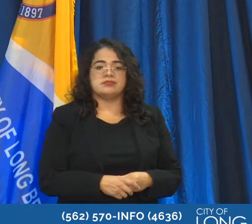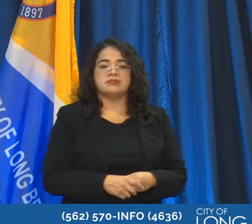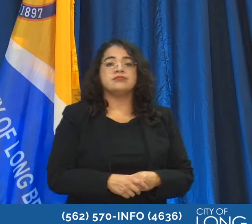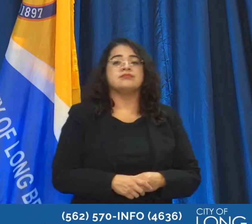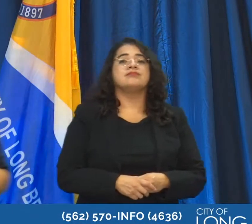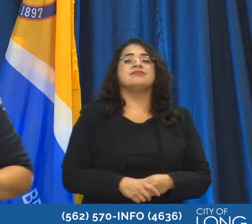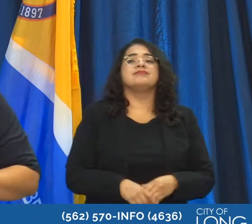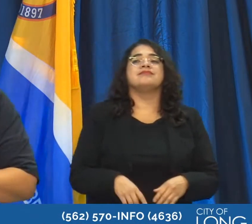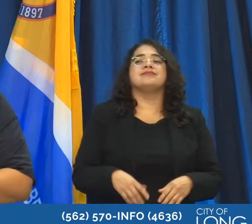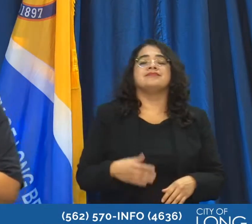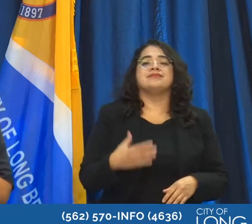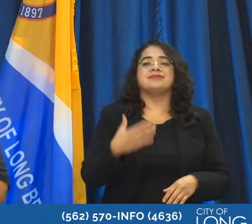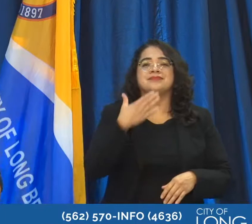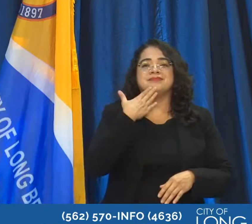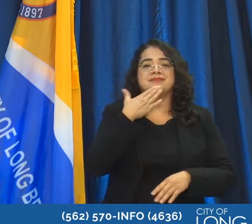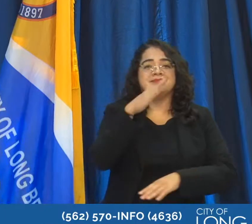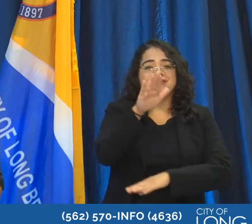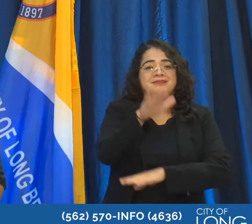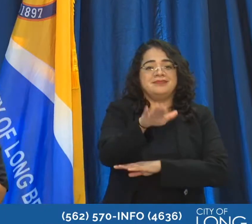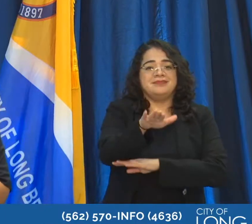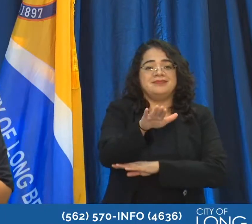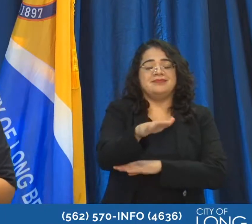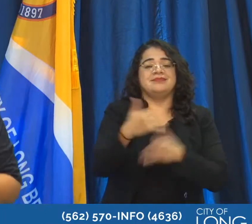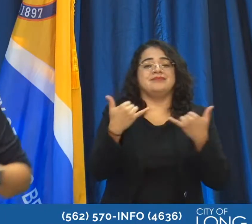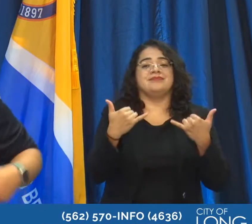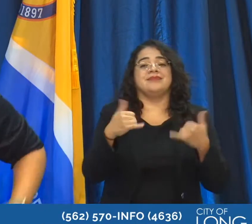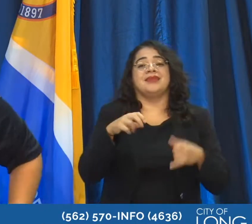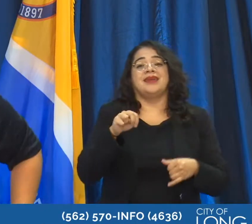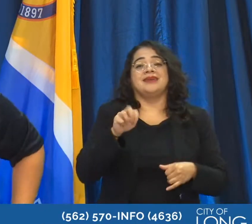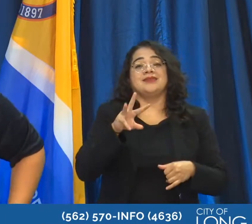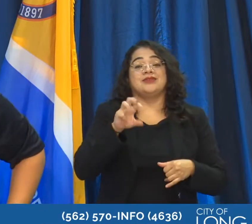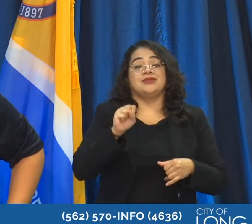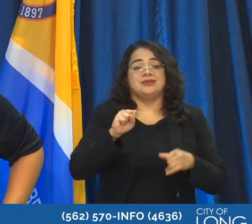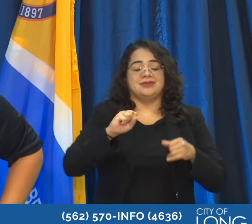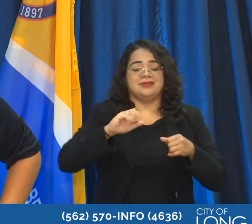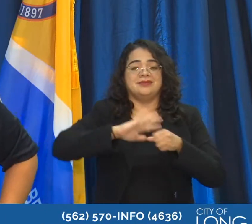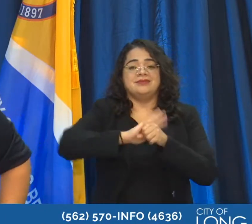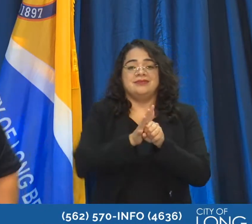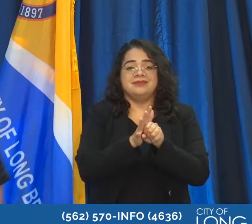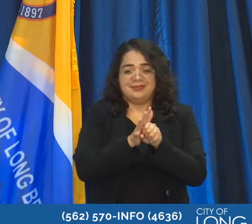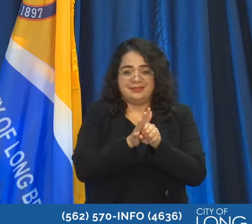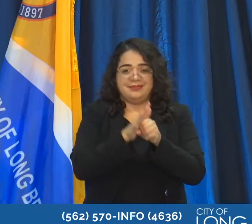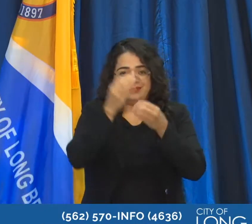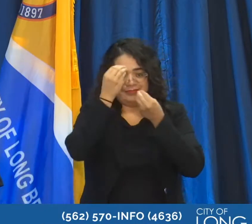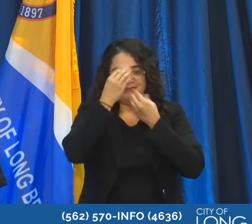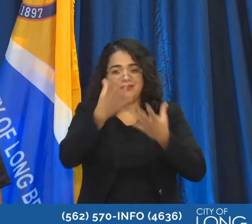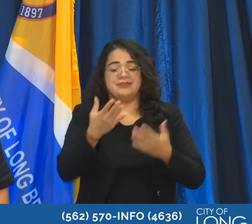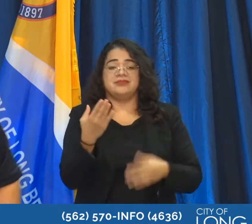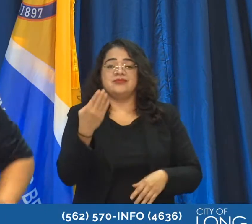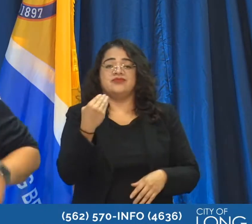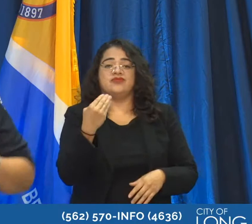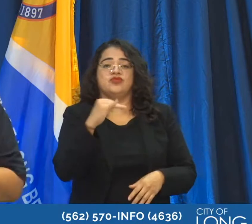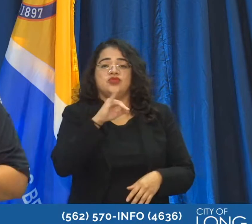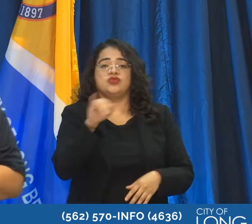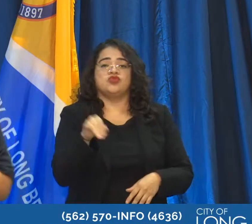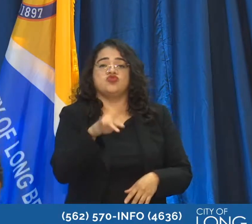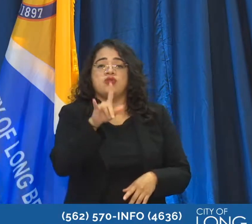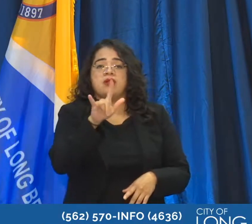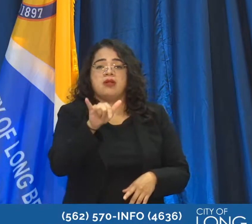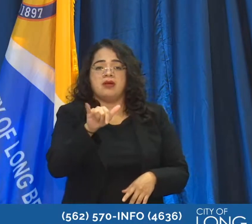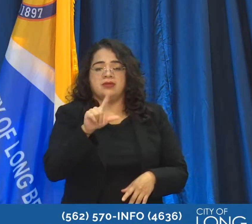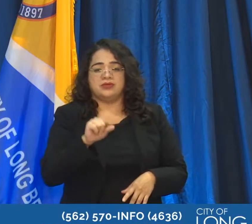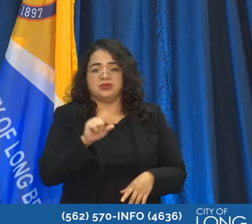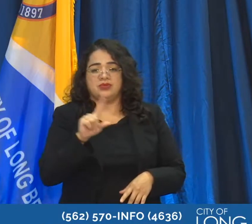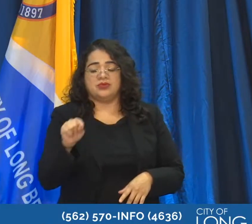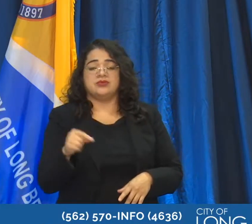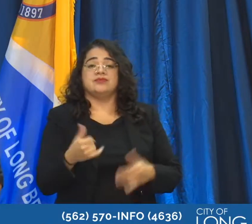Muy buenas tardes. Hoy es nuestra sesión informativa del 14 de julio. Gracias por acompañarnos hoy. A partir de hoy